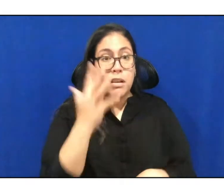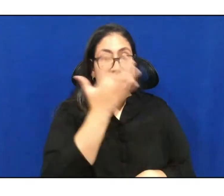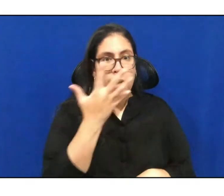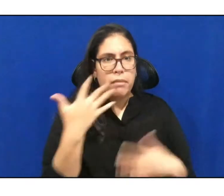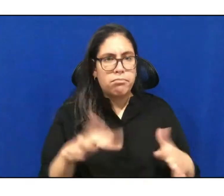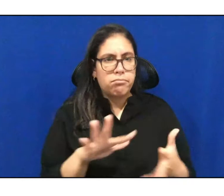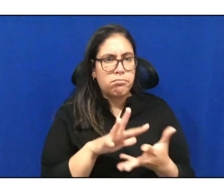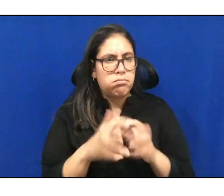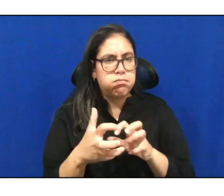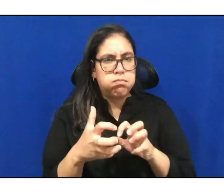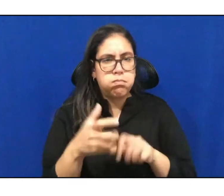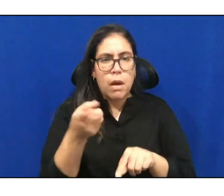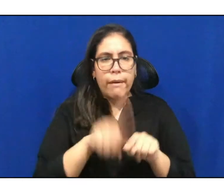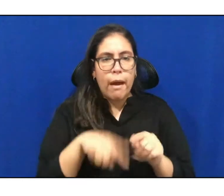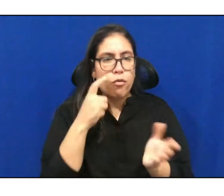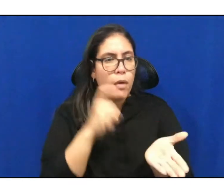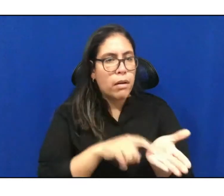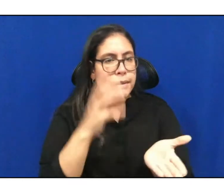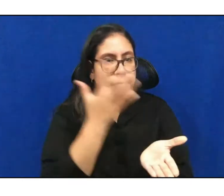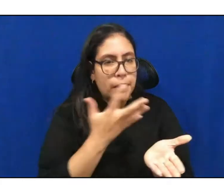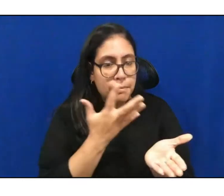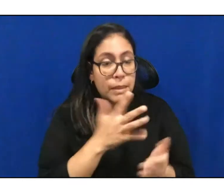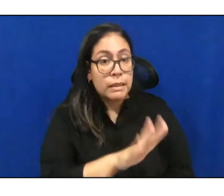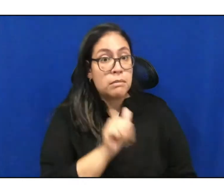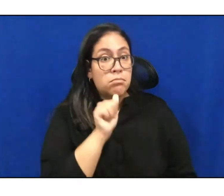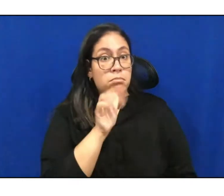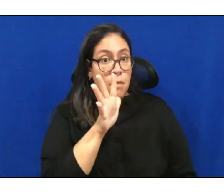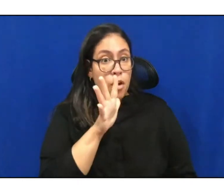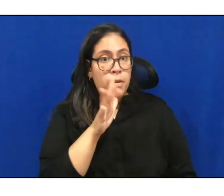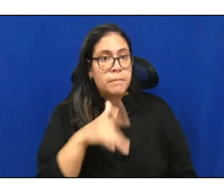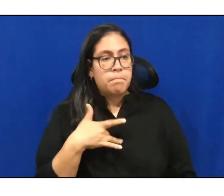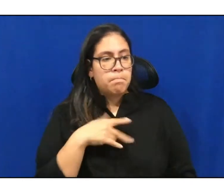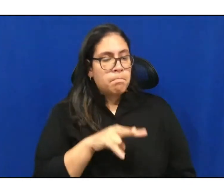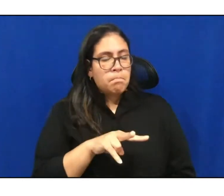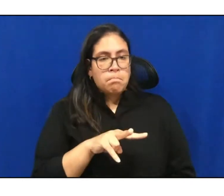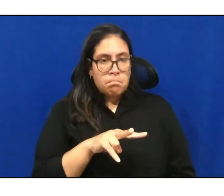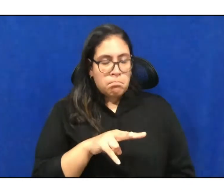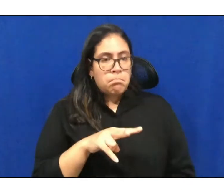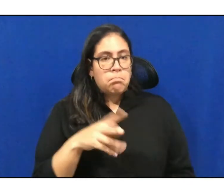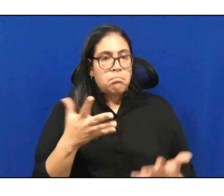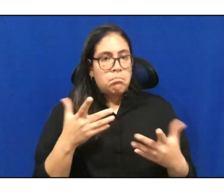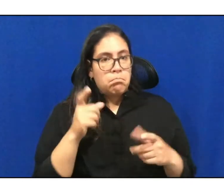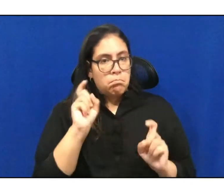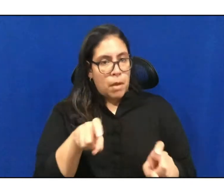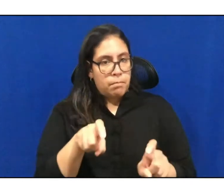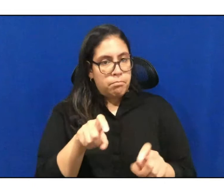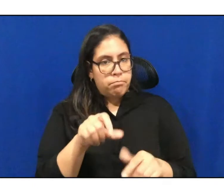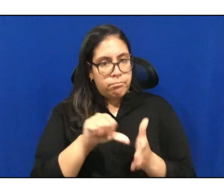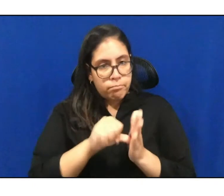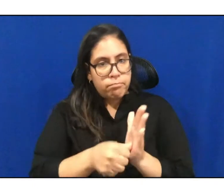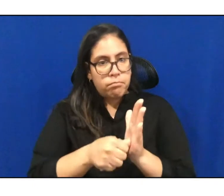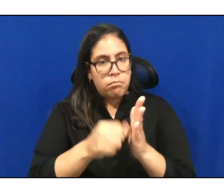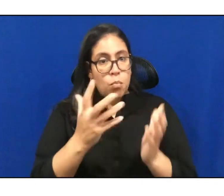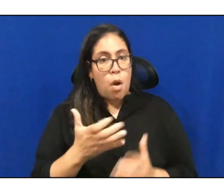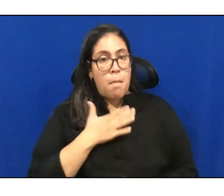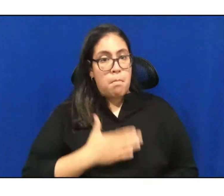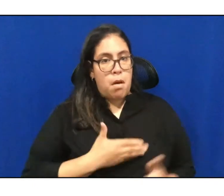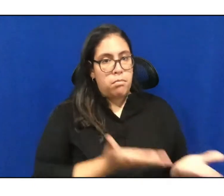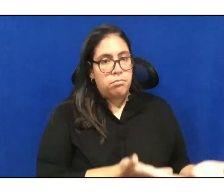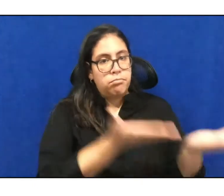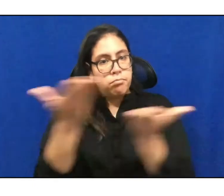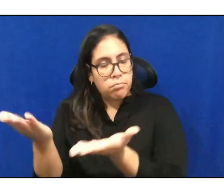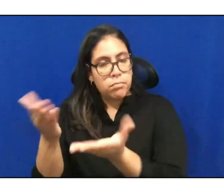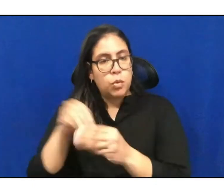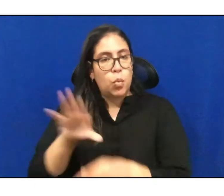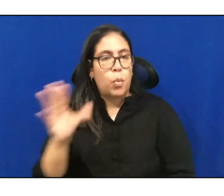his mother, Mamie Till-Mobley, who insisted that her son's body be returned to her in Chicago. Let the